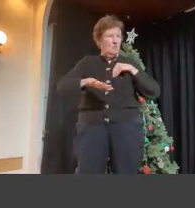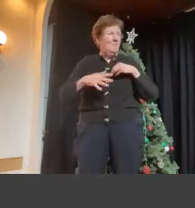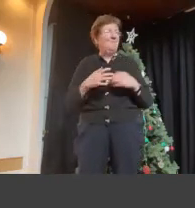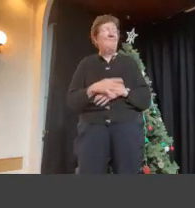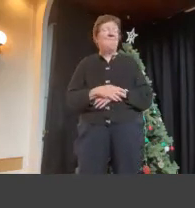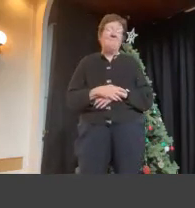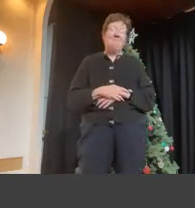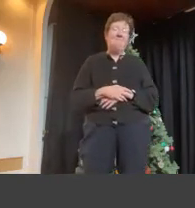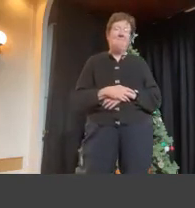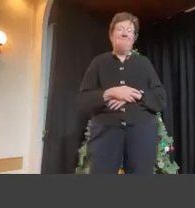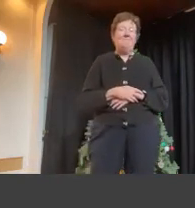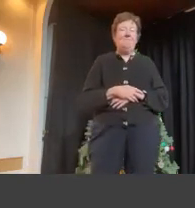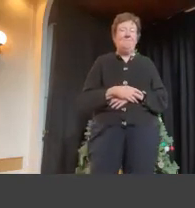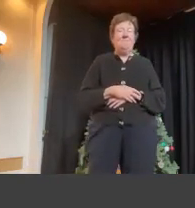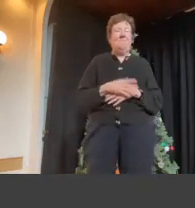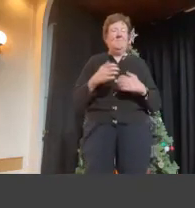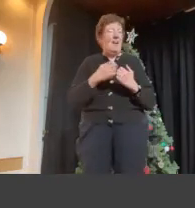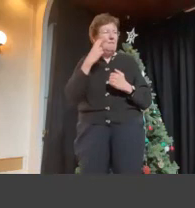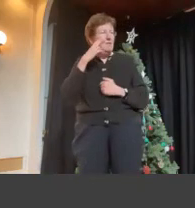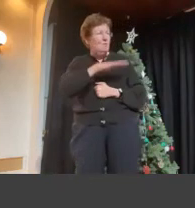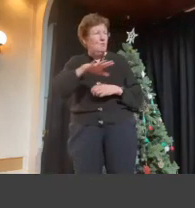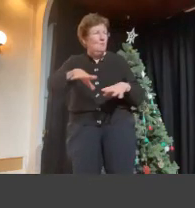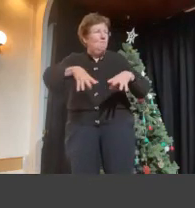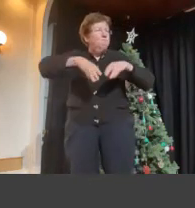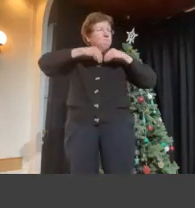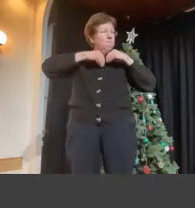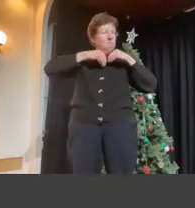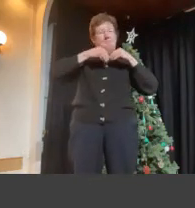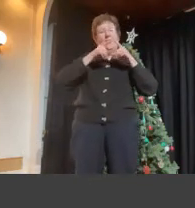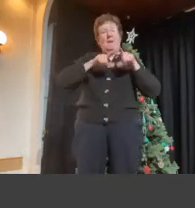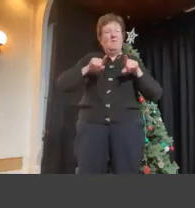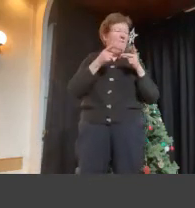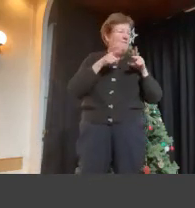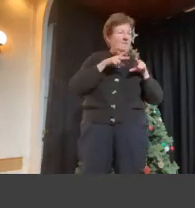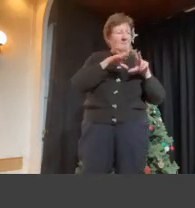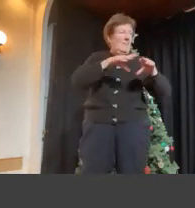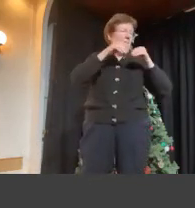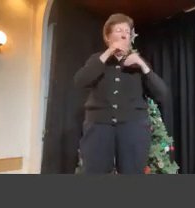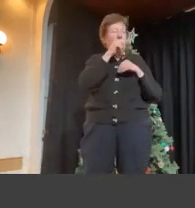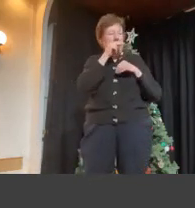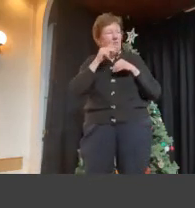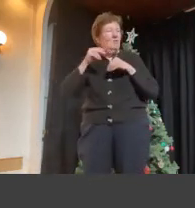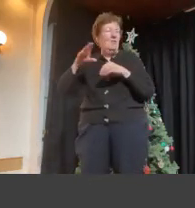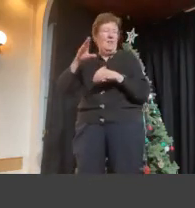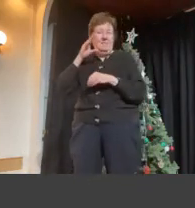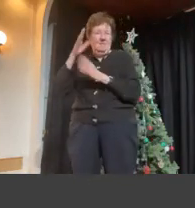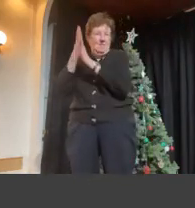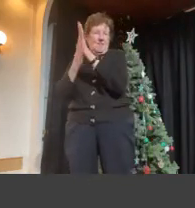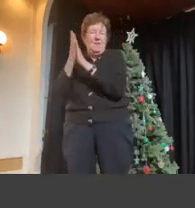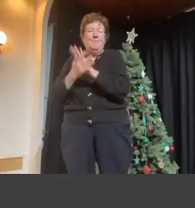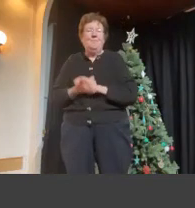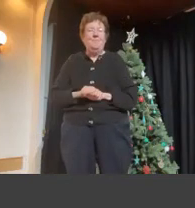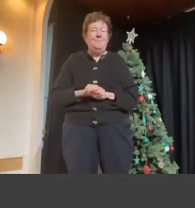So some of the areas we looked at in our literature review was language acquisition, language planning, deaf education,